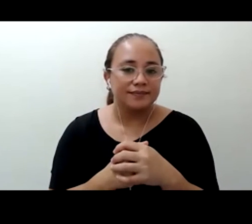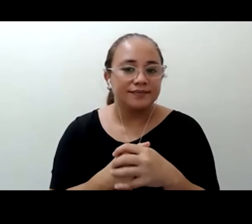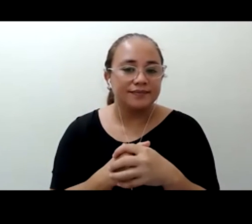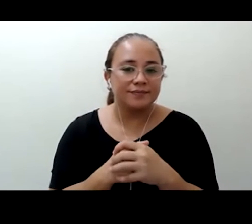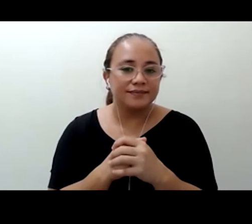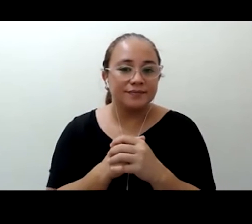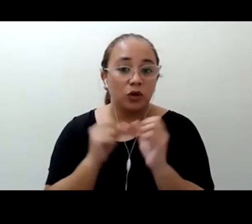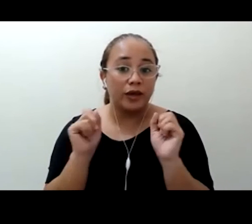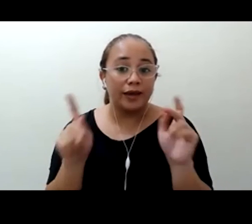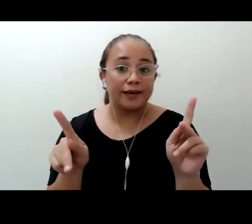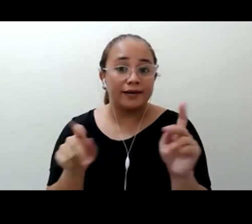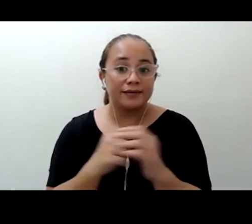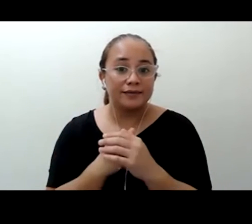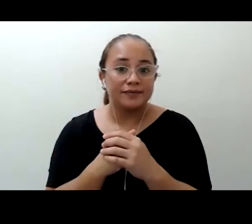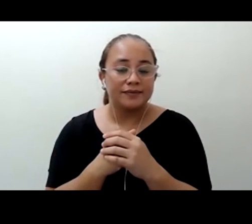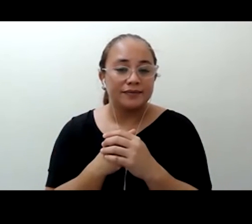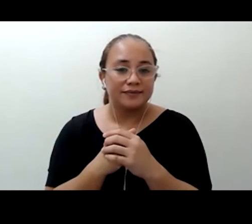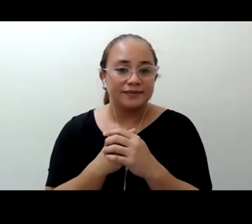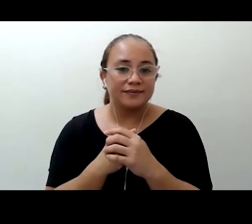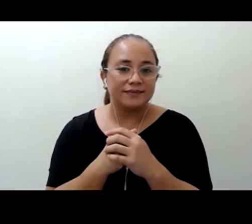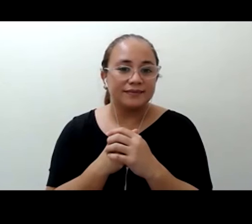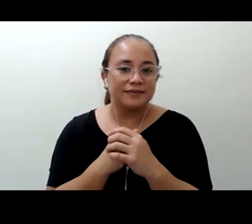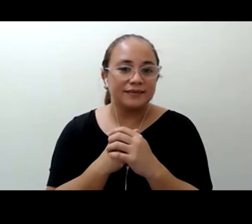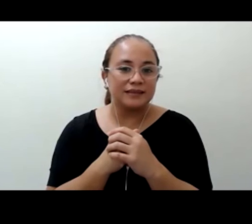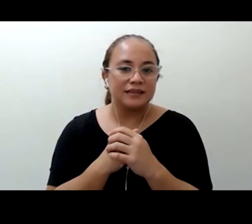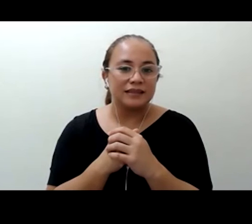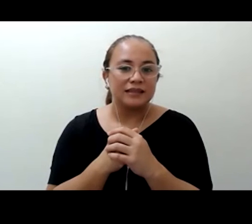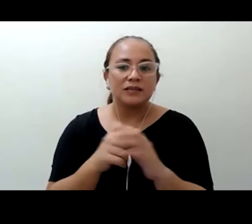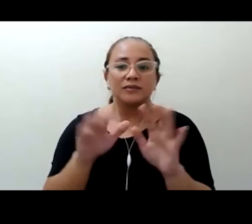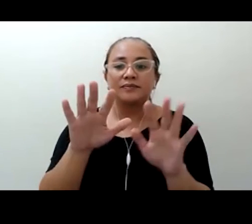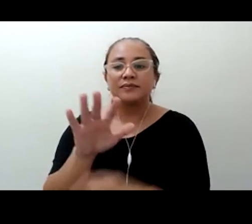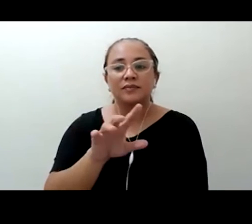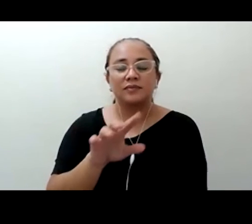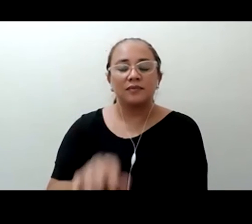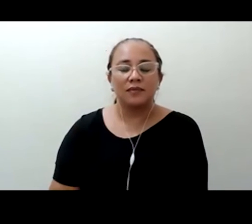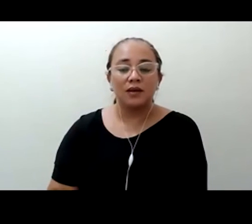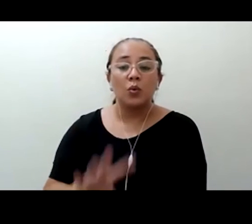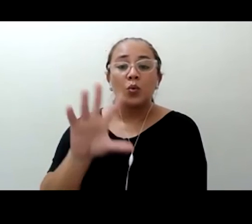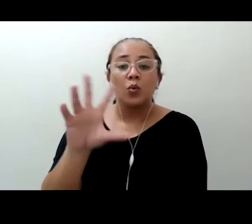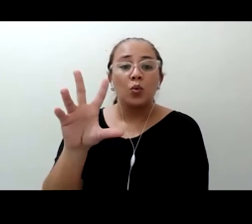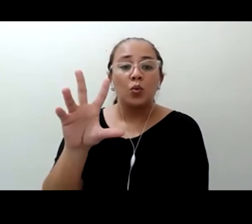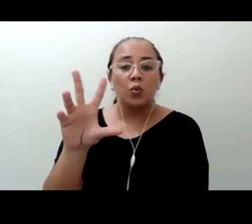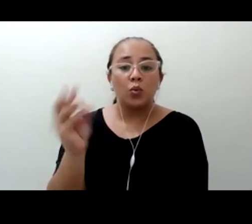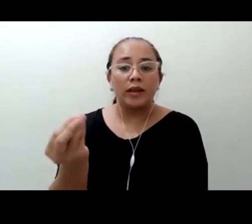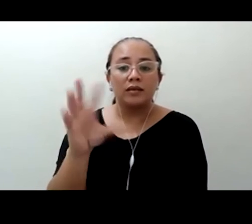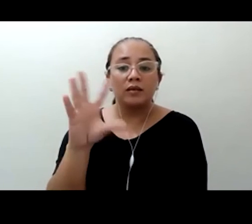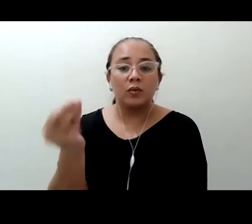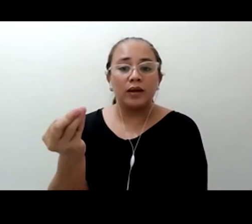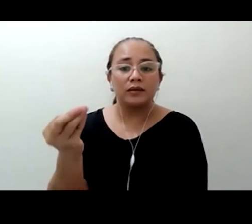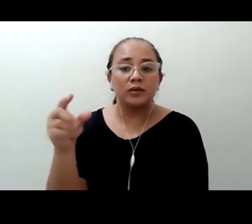All right, so when would you like to take the test, the quiz?